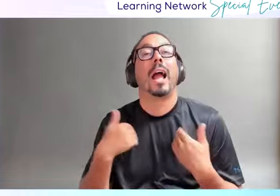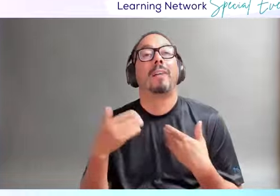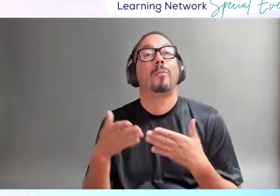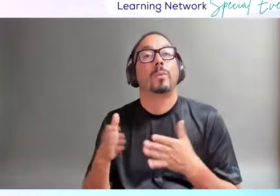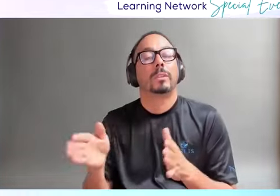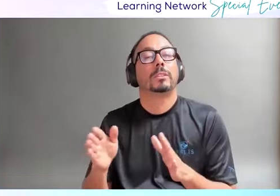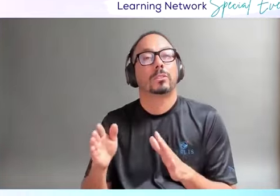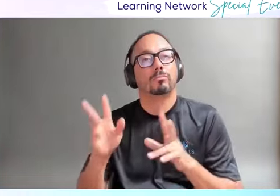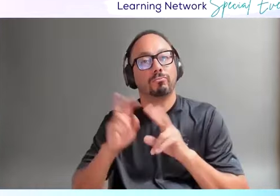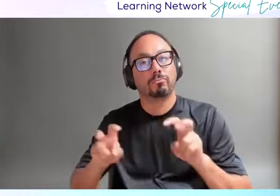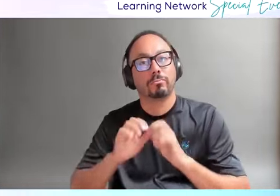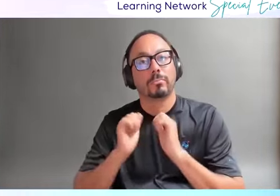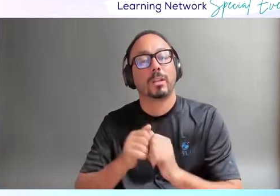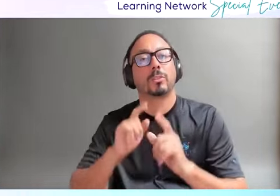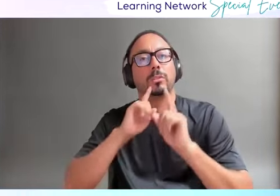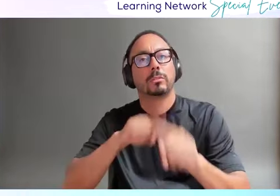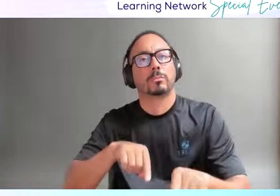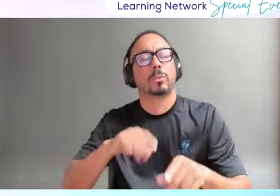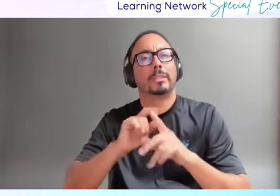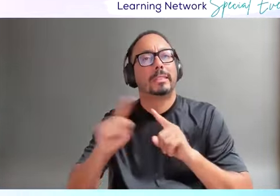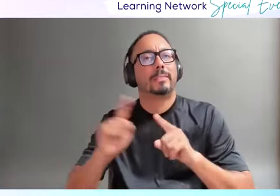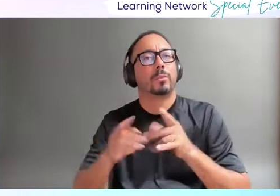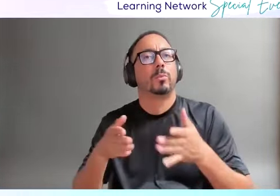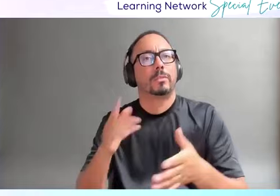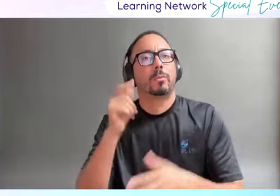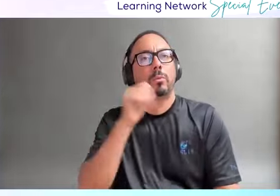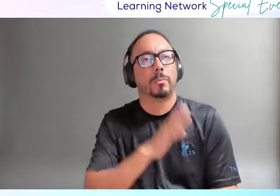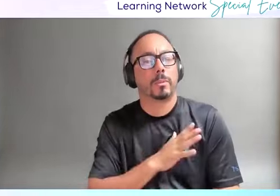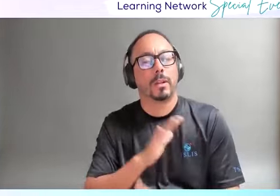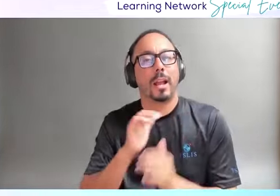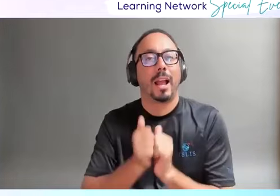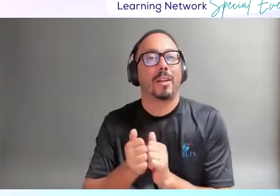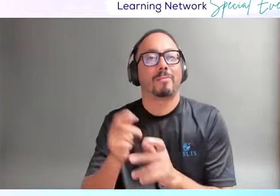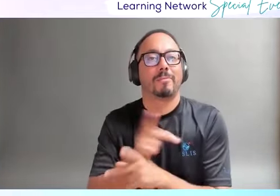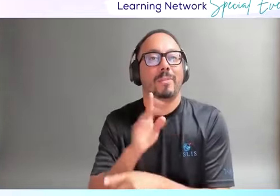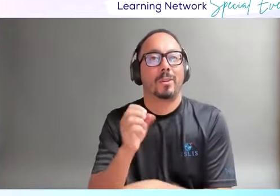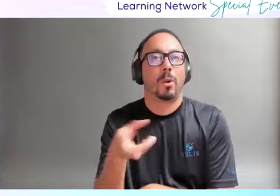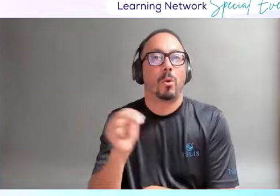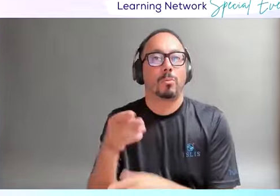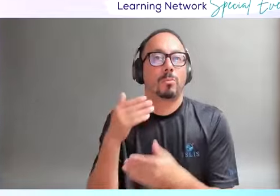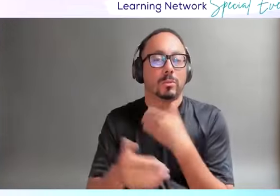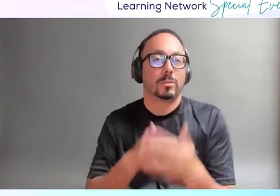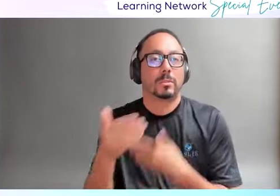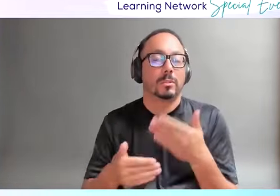respond in differential ways to women as they move through their own processes and move toward healing and